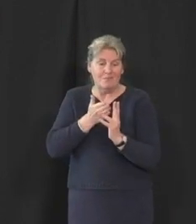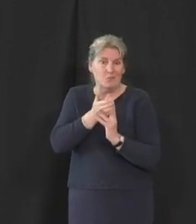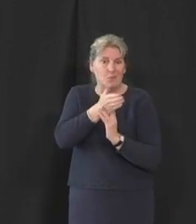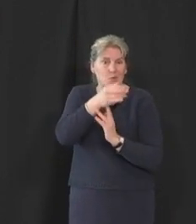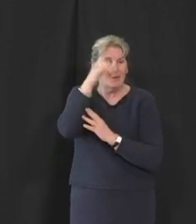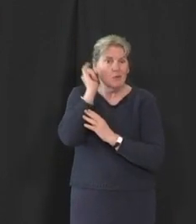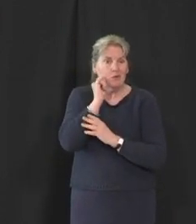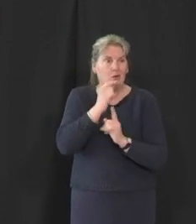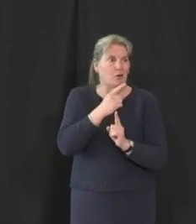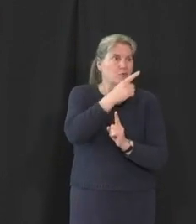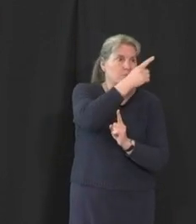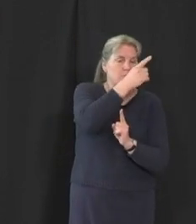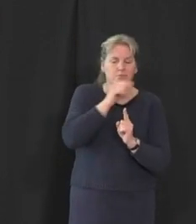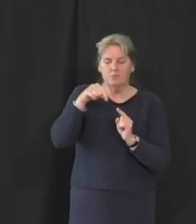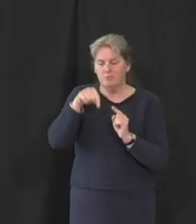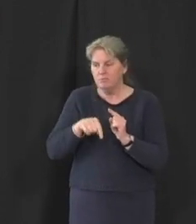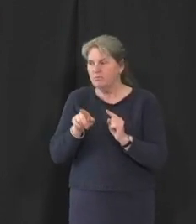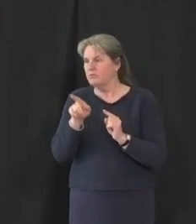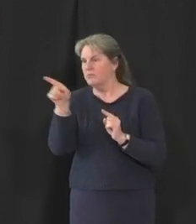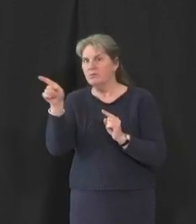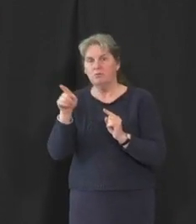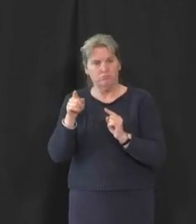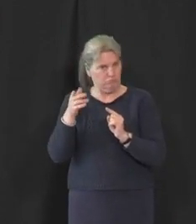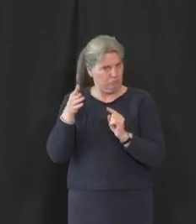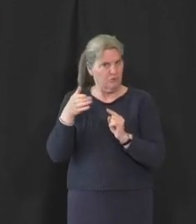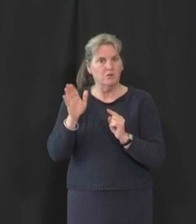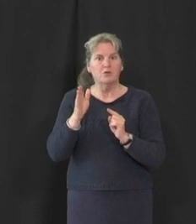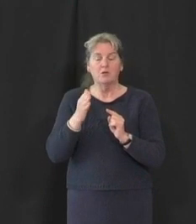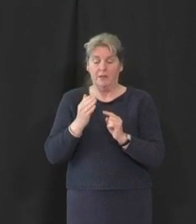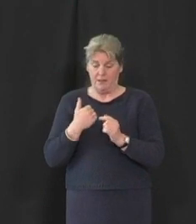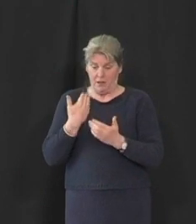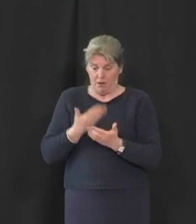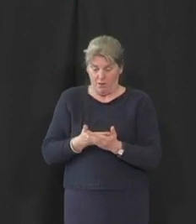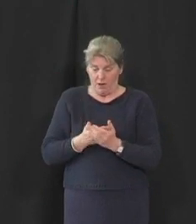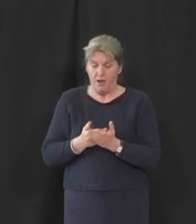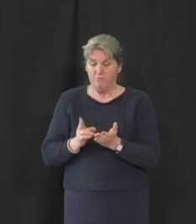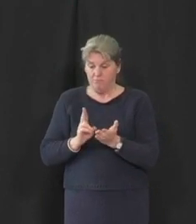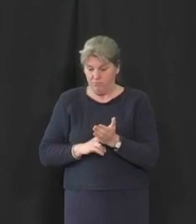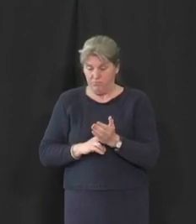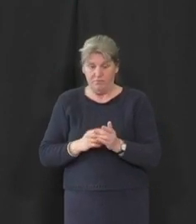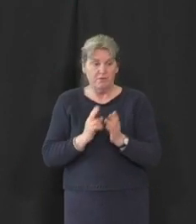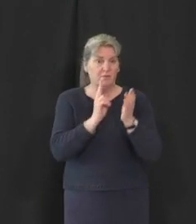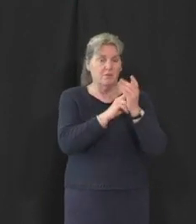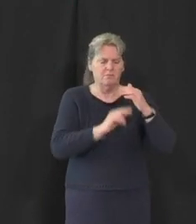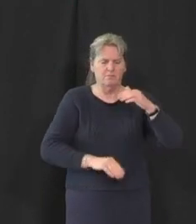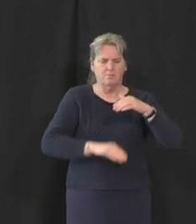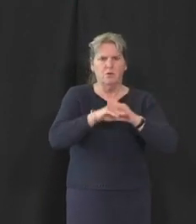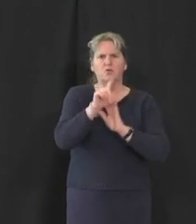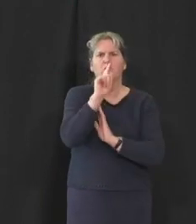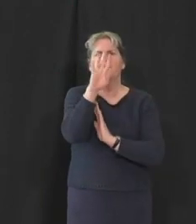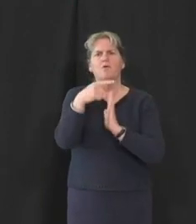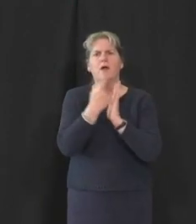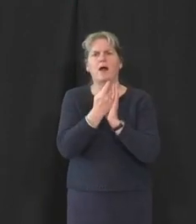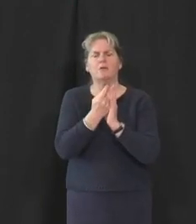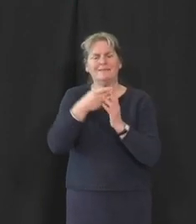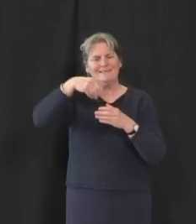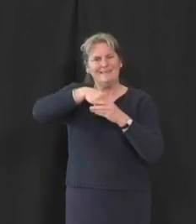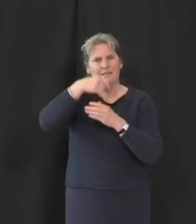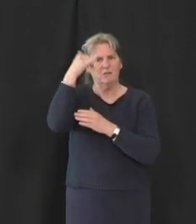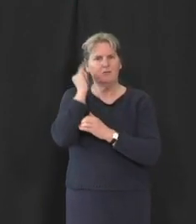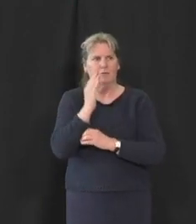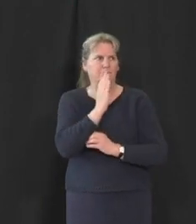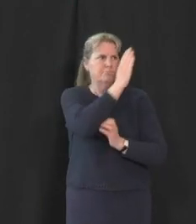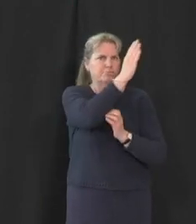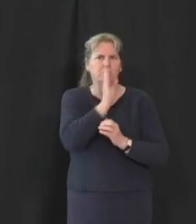the Yukon, they will continue to be ordered to spend no more than 24 hours transitioning through